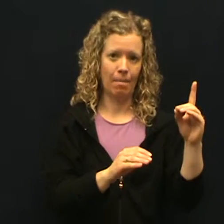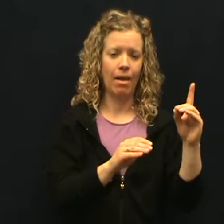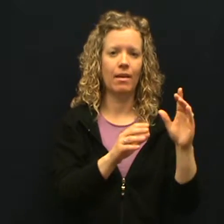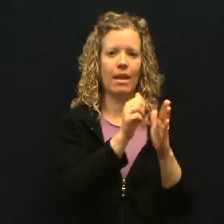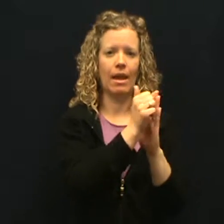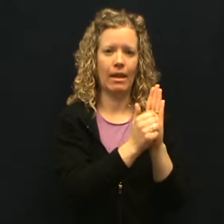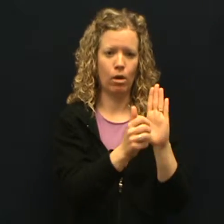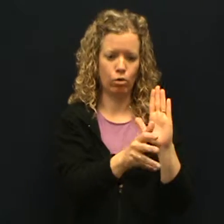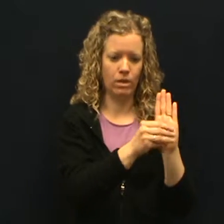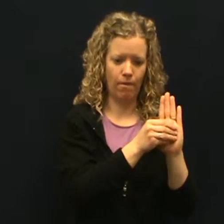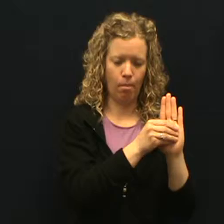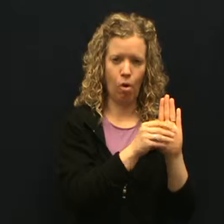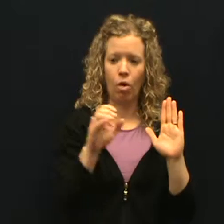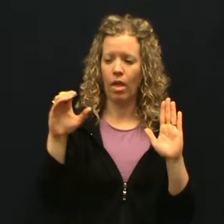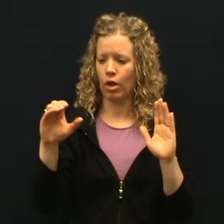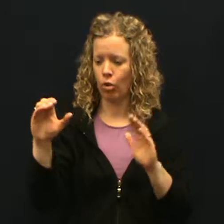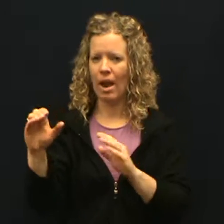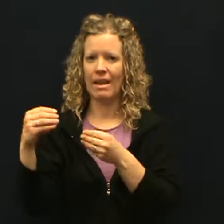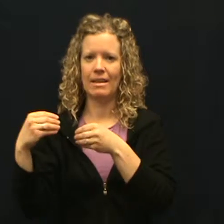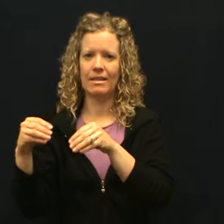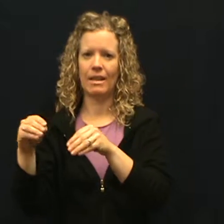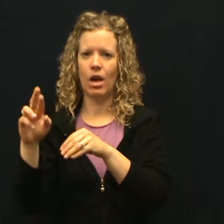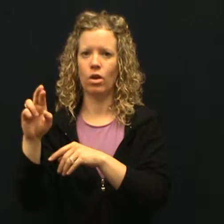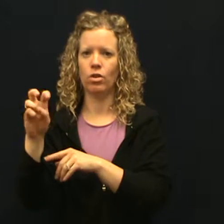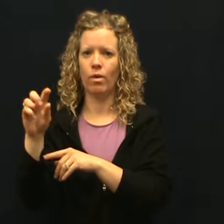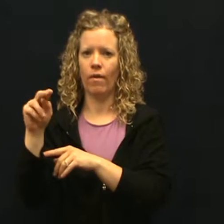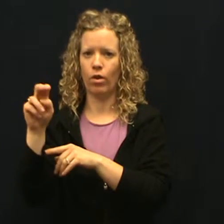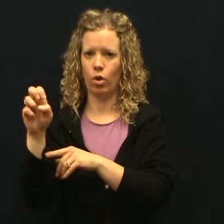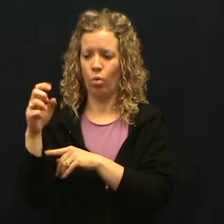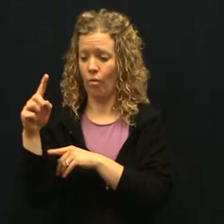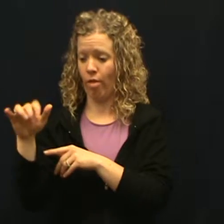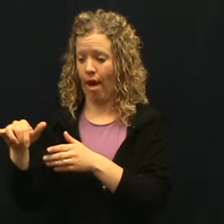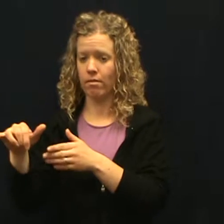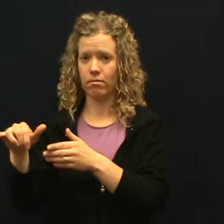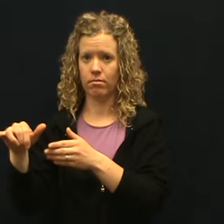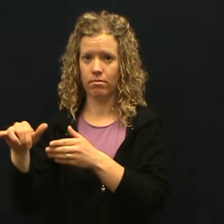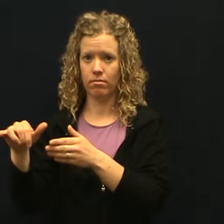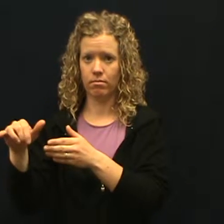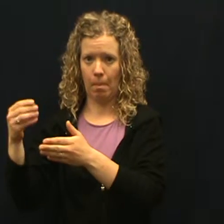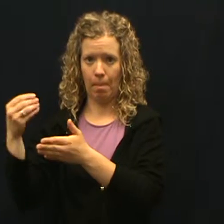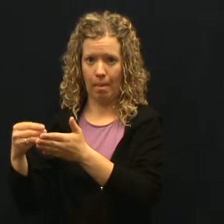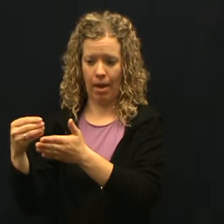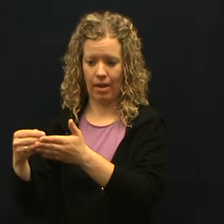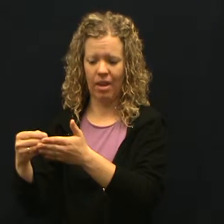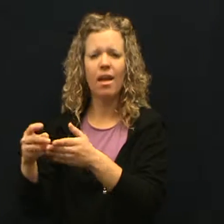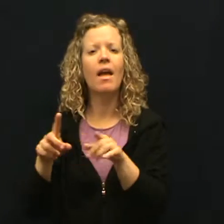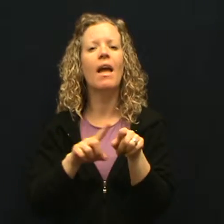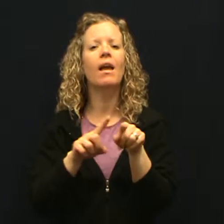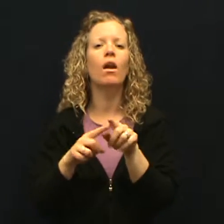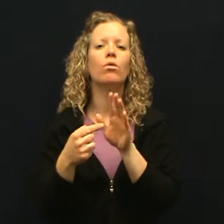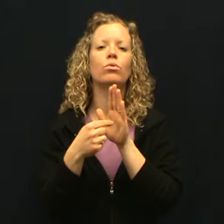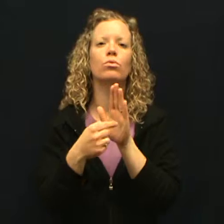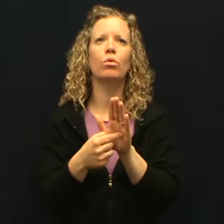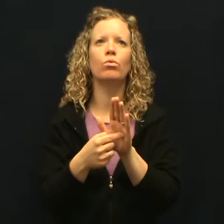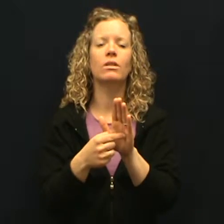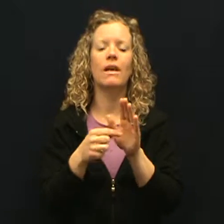sales revenue for the amount of the sale. It also shows us the relationship of the financial statements, the accounts